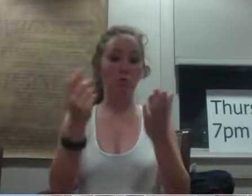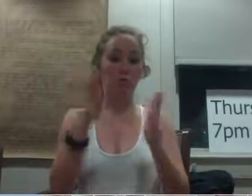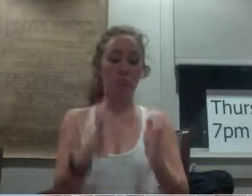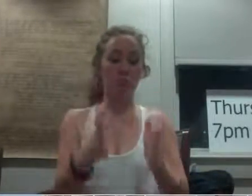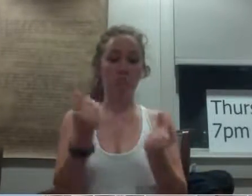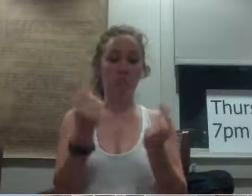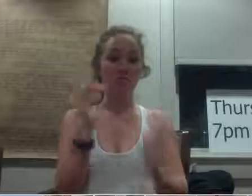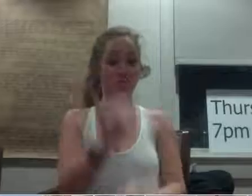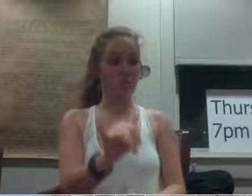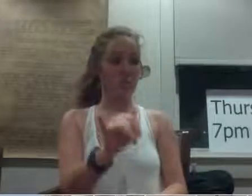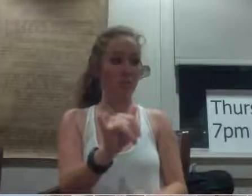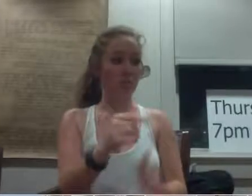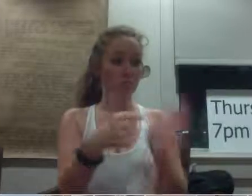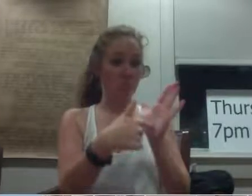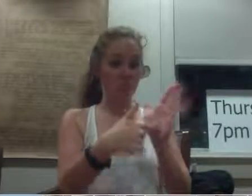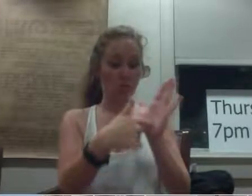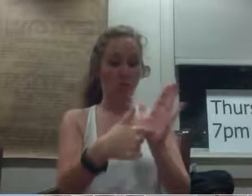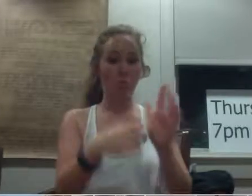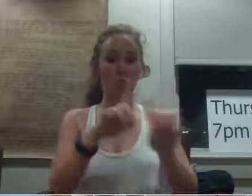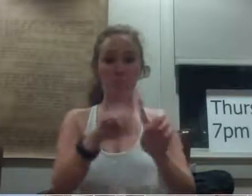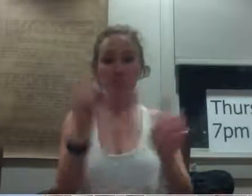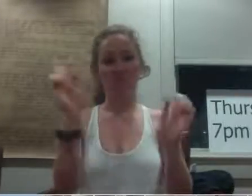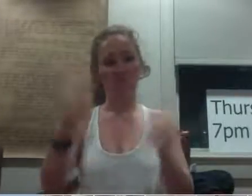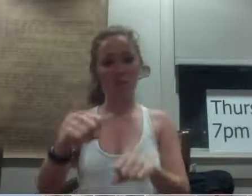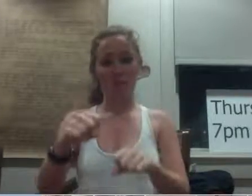Sometimes the main point is at the start of the paragraph.